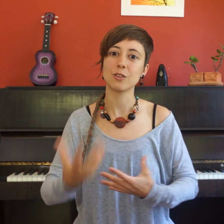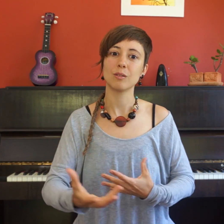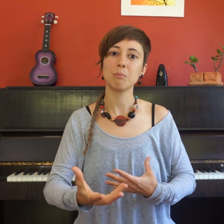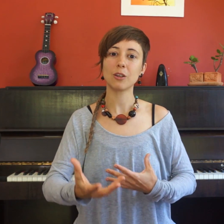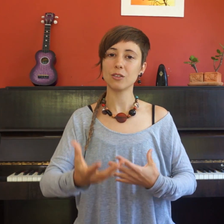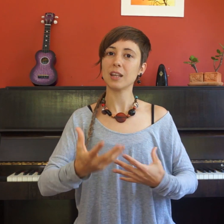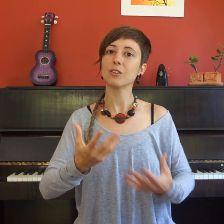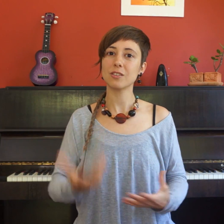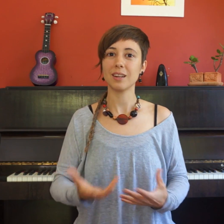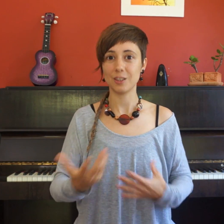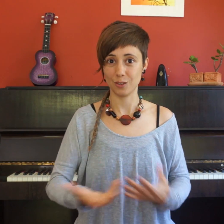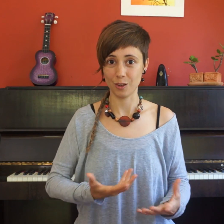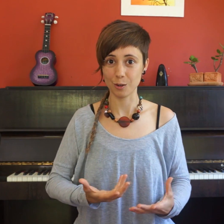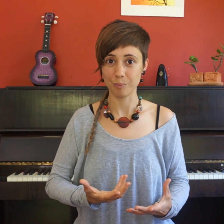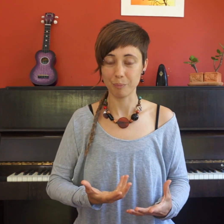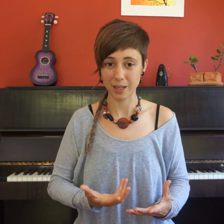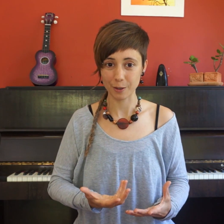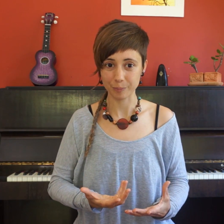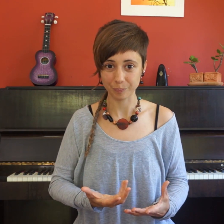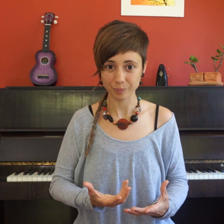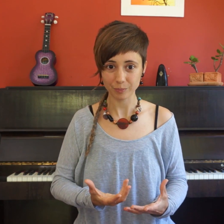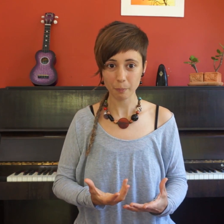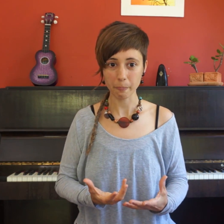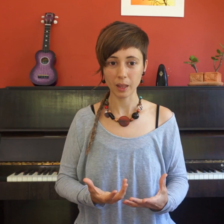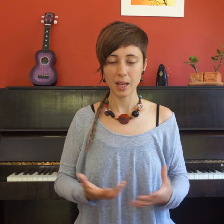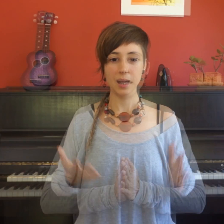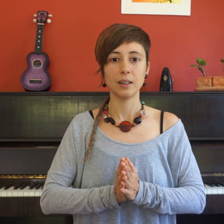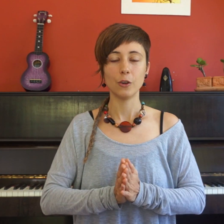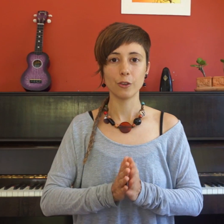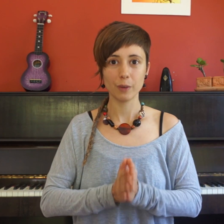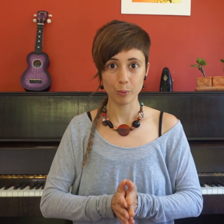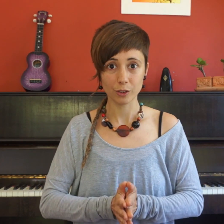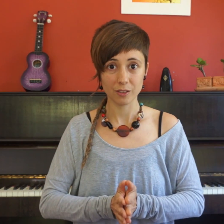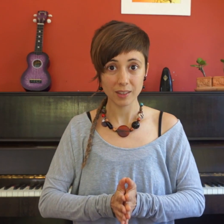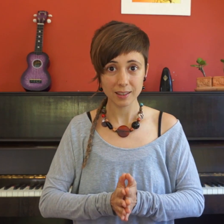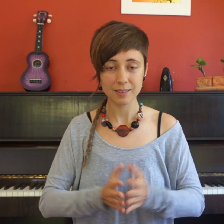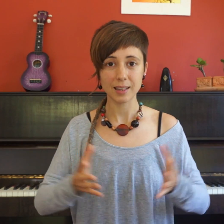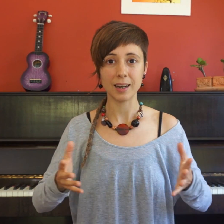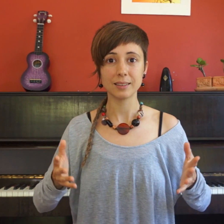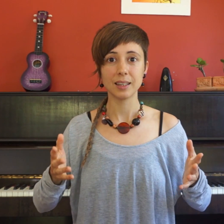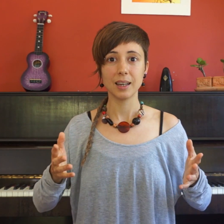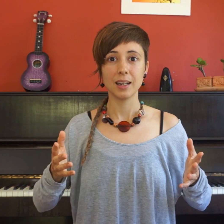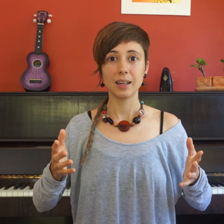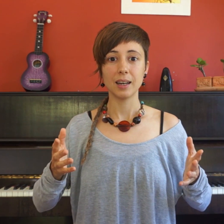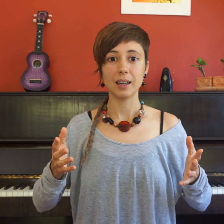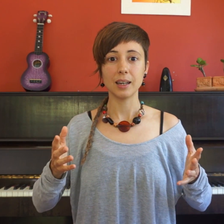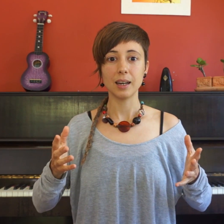connection because they understand each other better. Another important thing is that